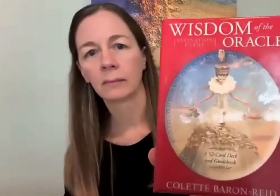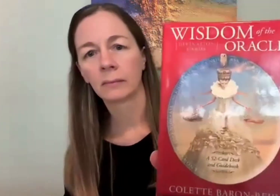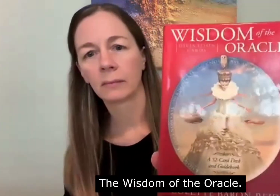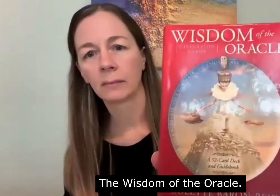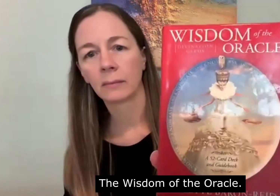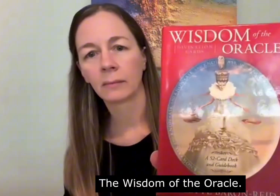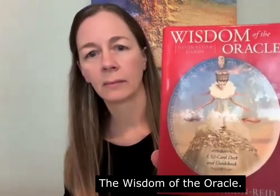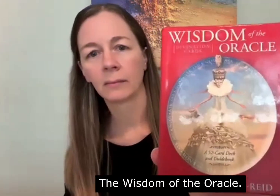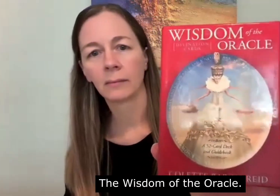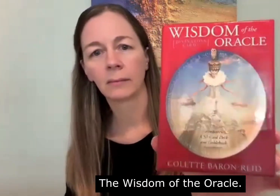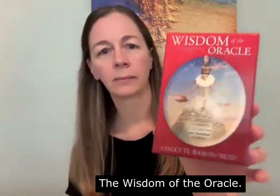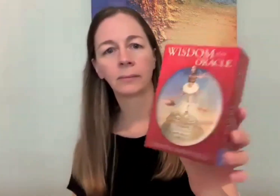Oracle.